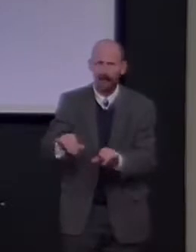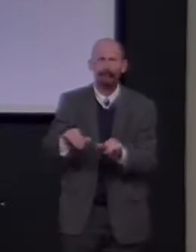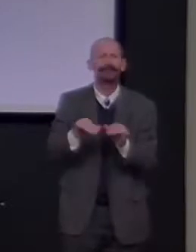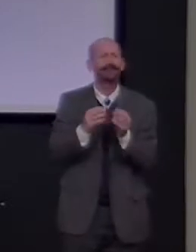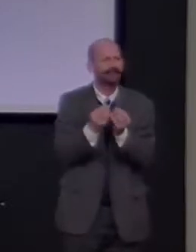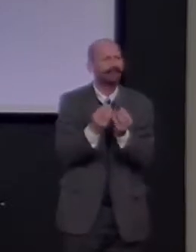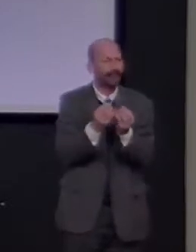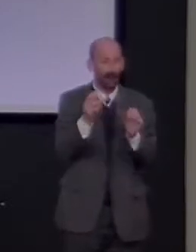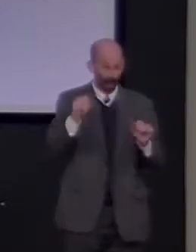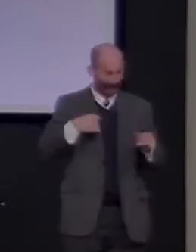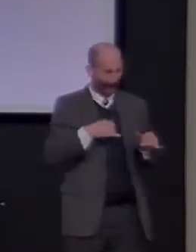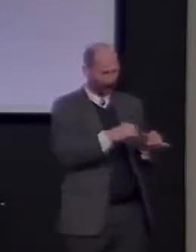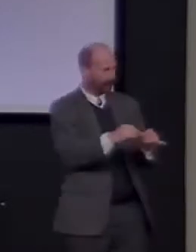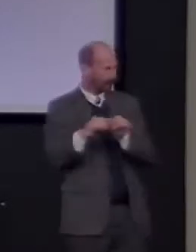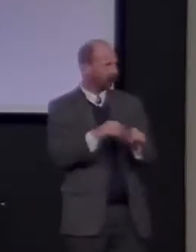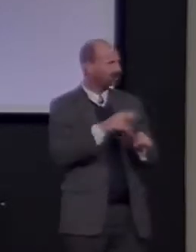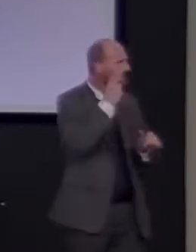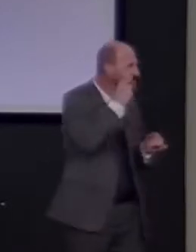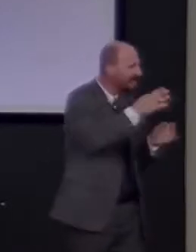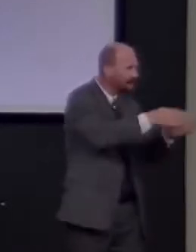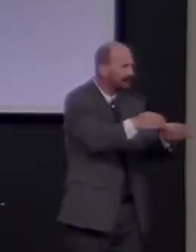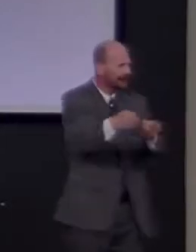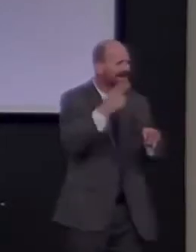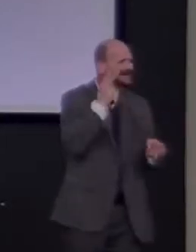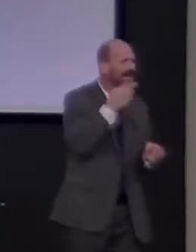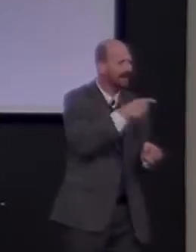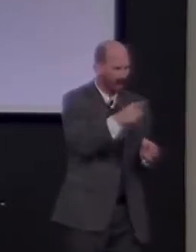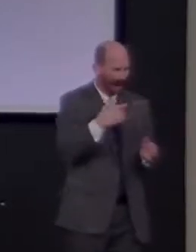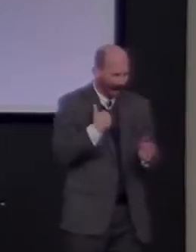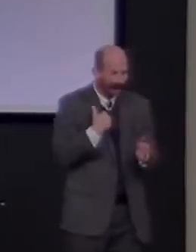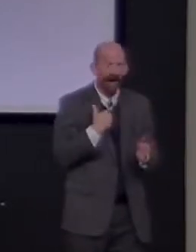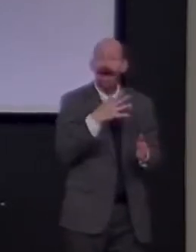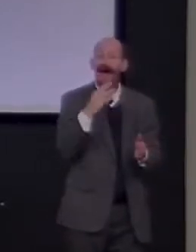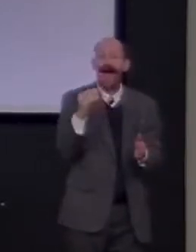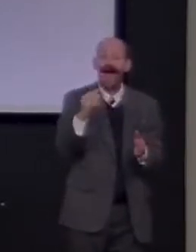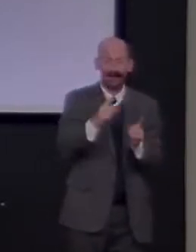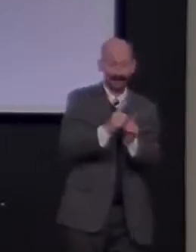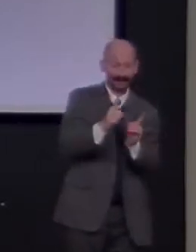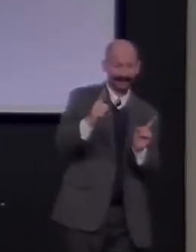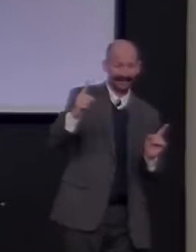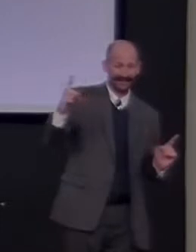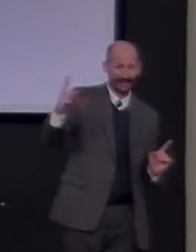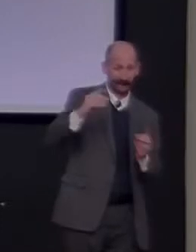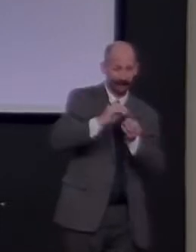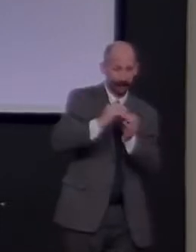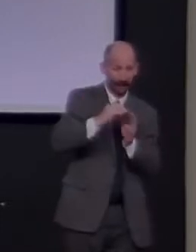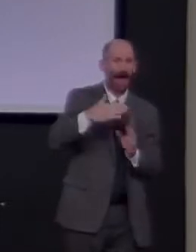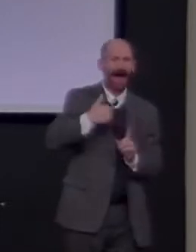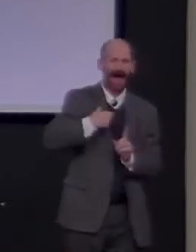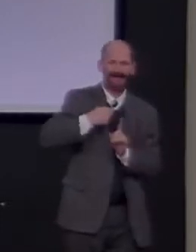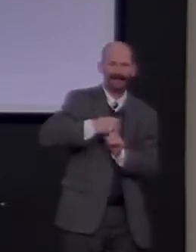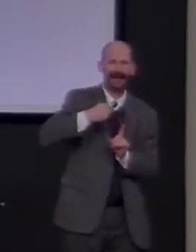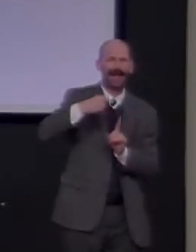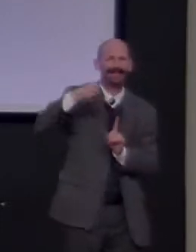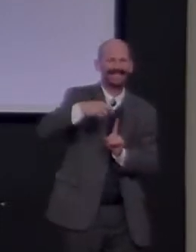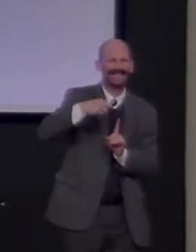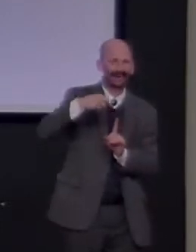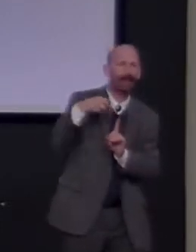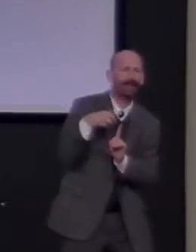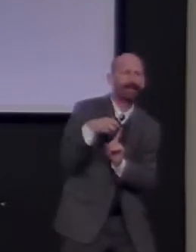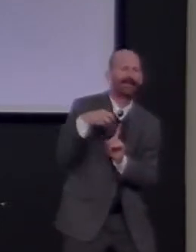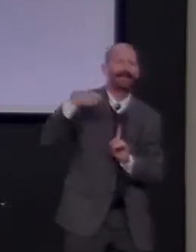clear signatures, such as the distance effect, which is very important because that makes it comparable across these different ways of measuring